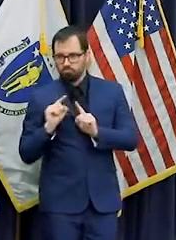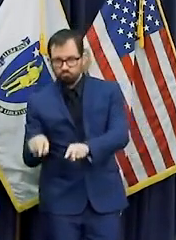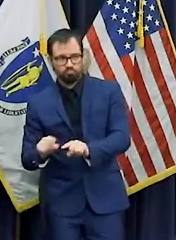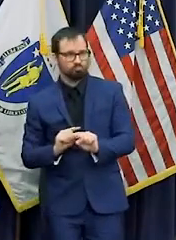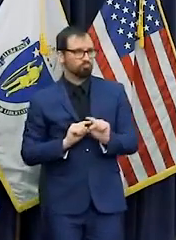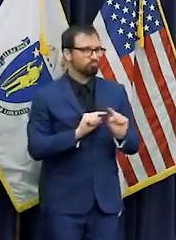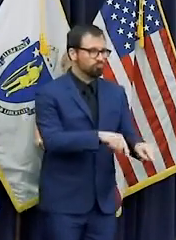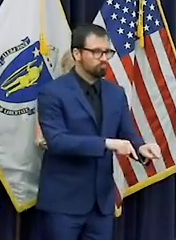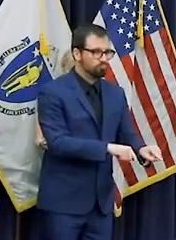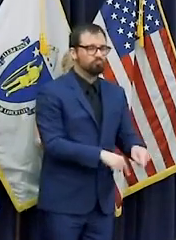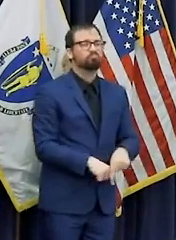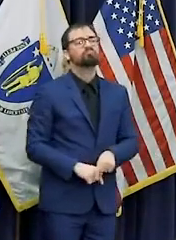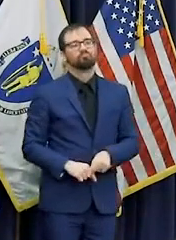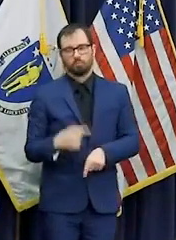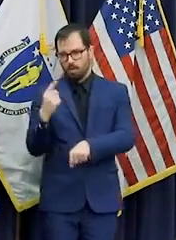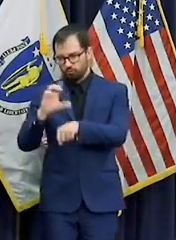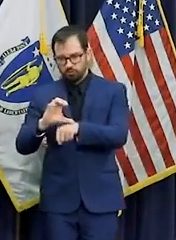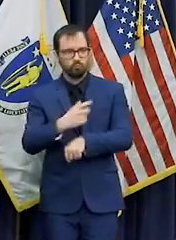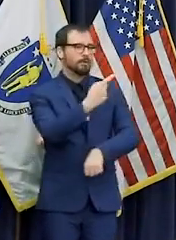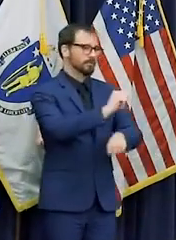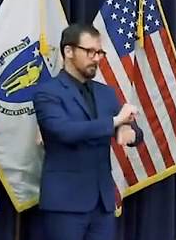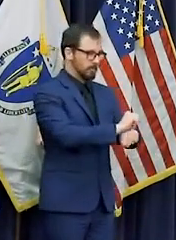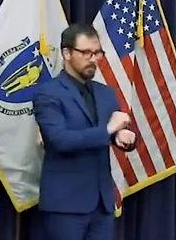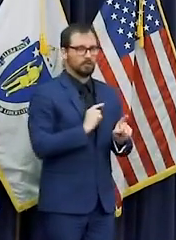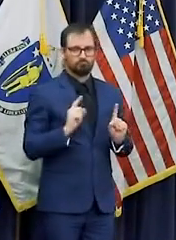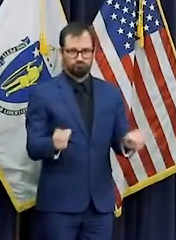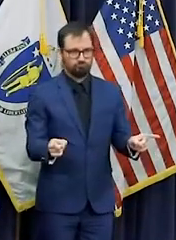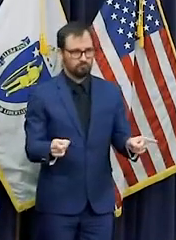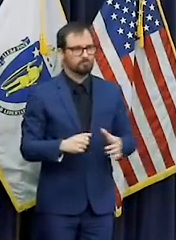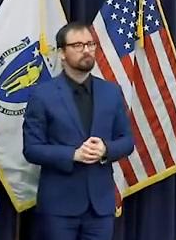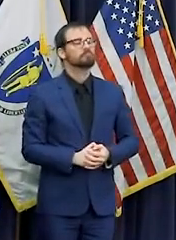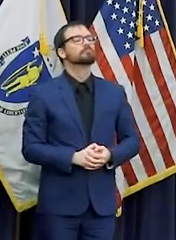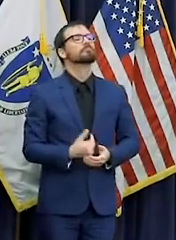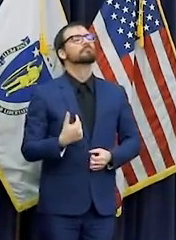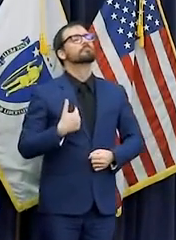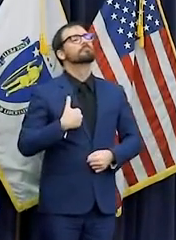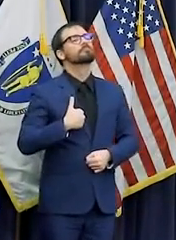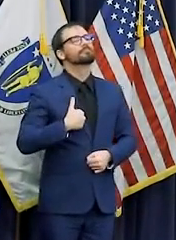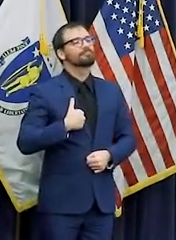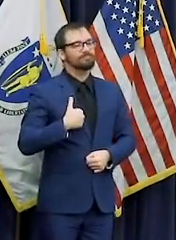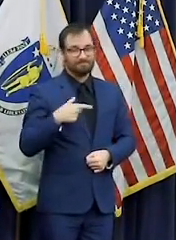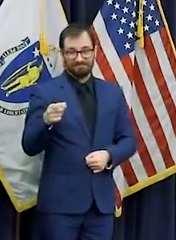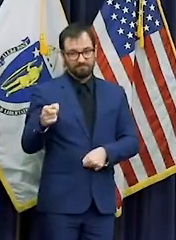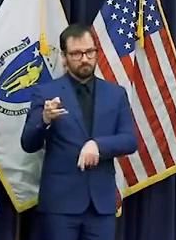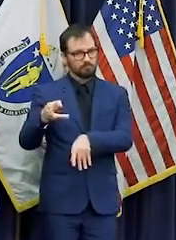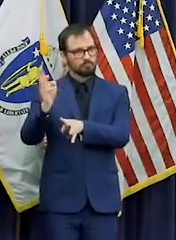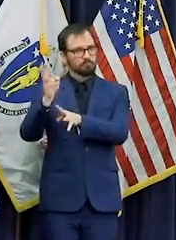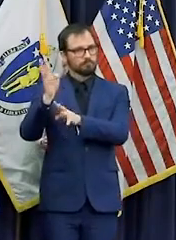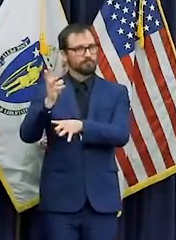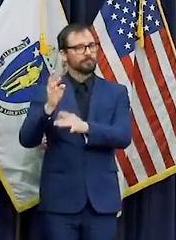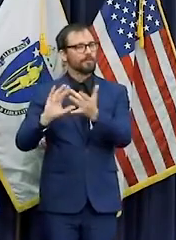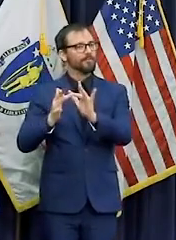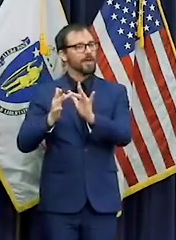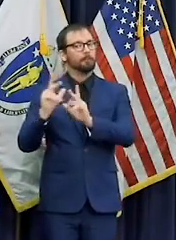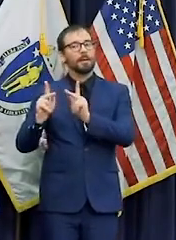As we drastically limit personal contact and force organizations and people to stop coming together,